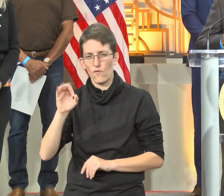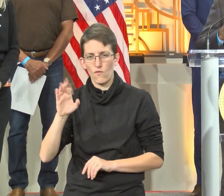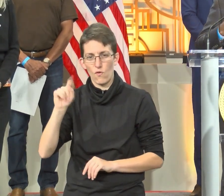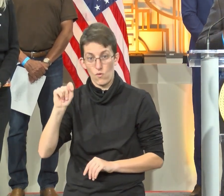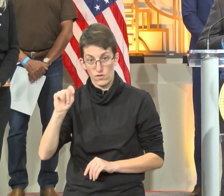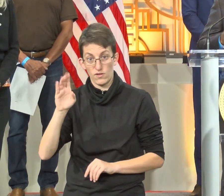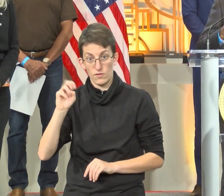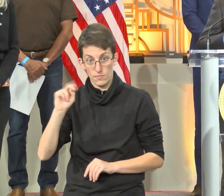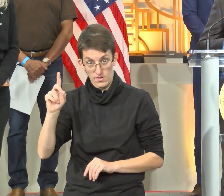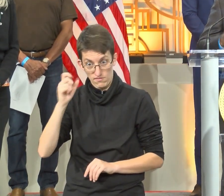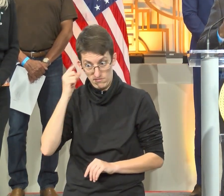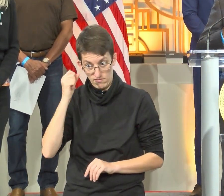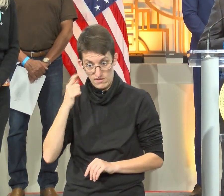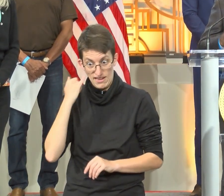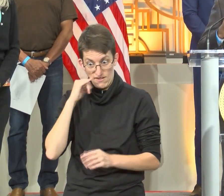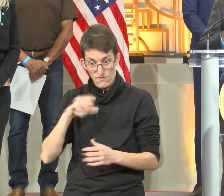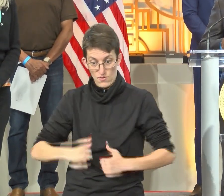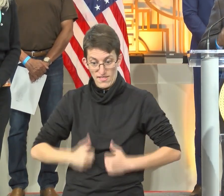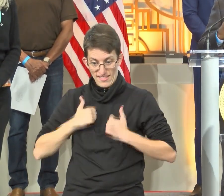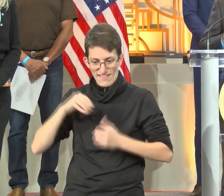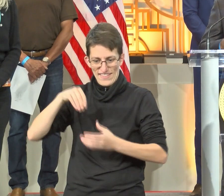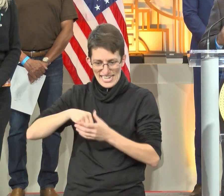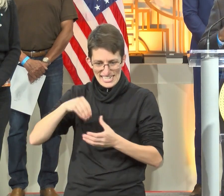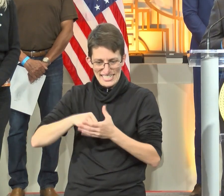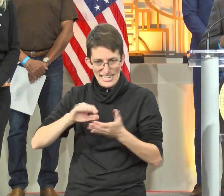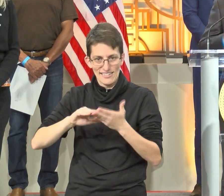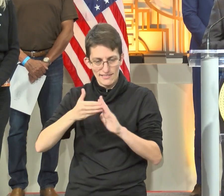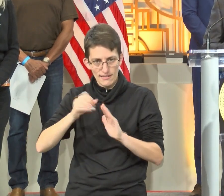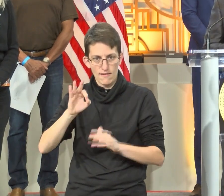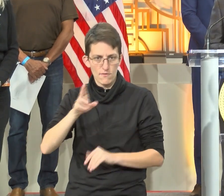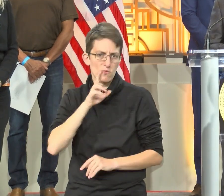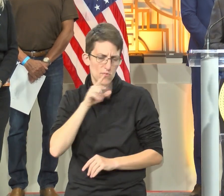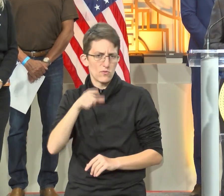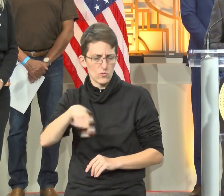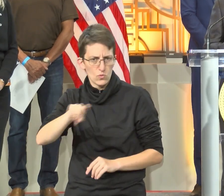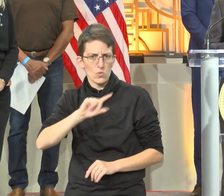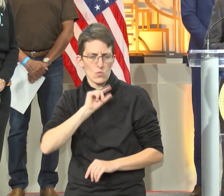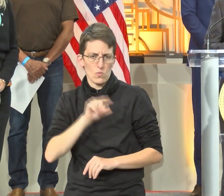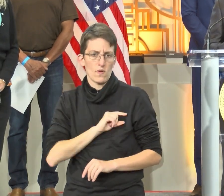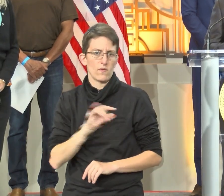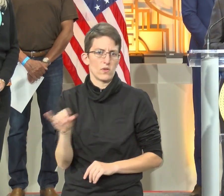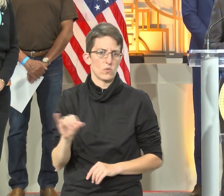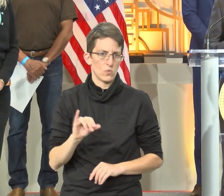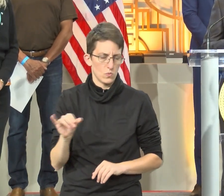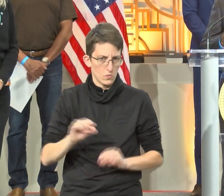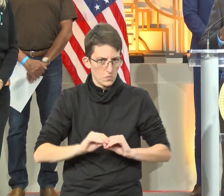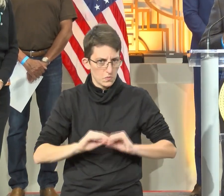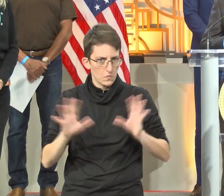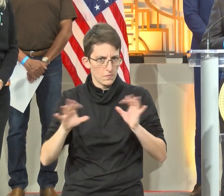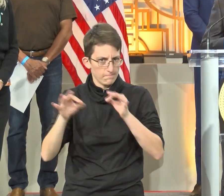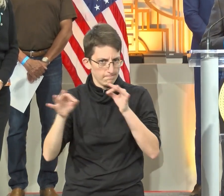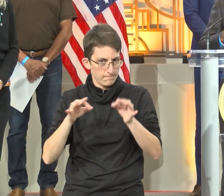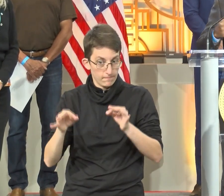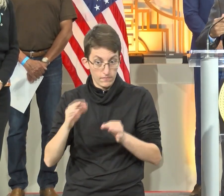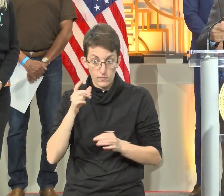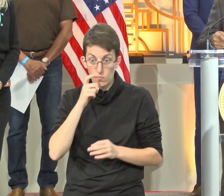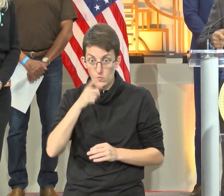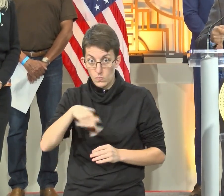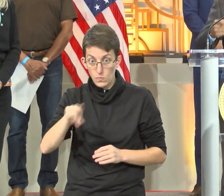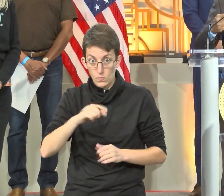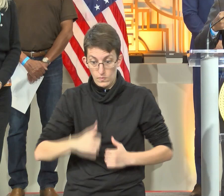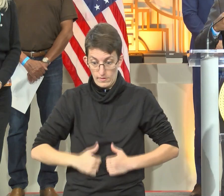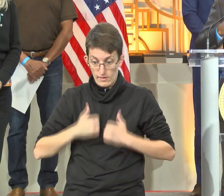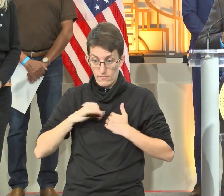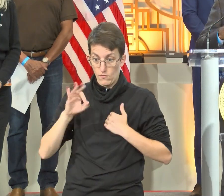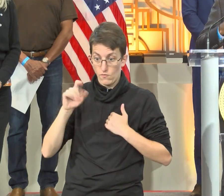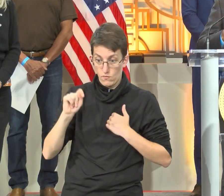live inside the city of Houston, you're also eligible for this program. So I want that to be very, very clear. For those individuals who live in Fort